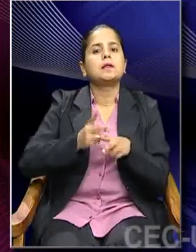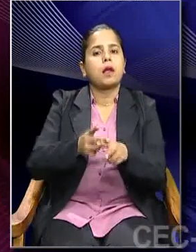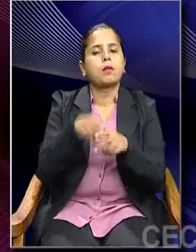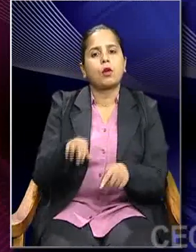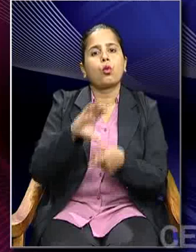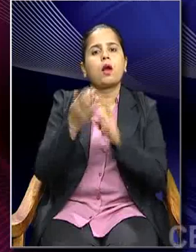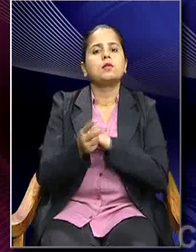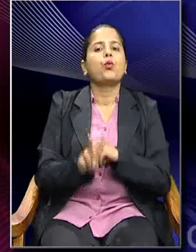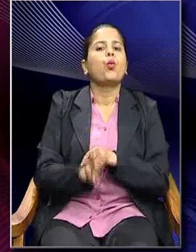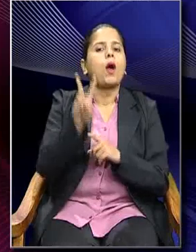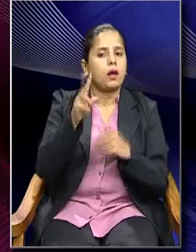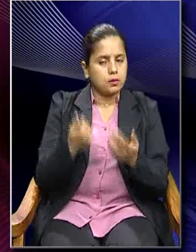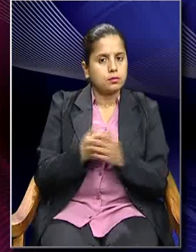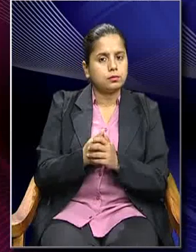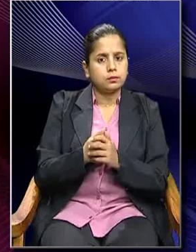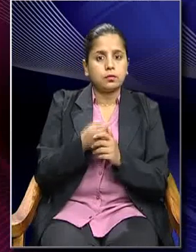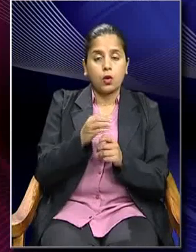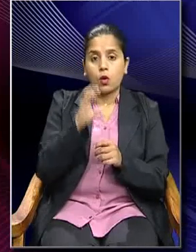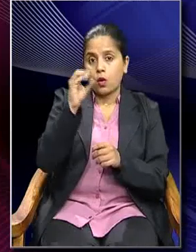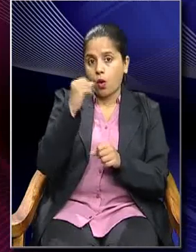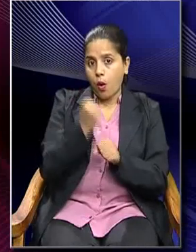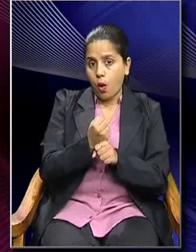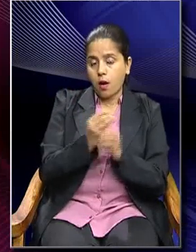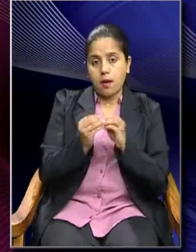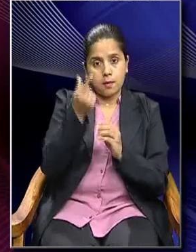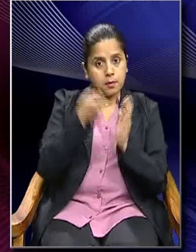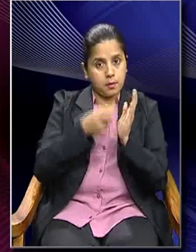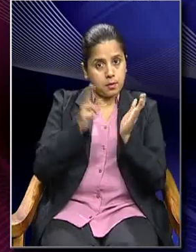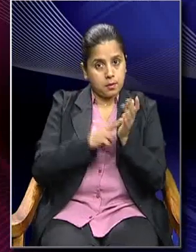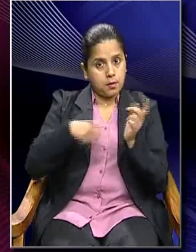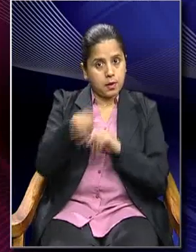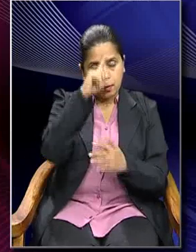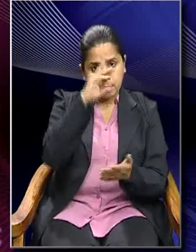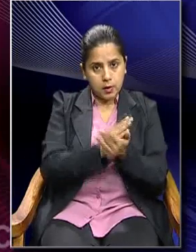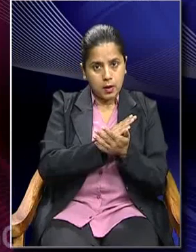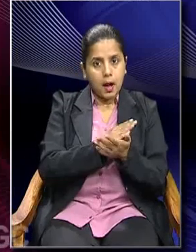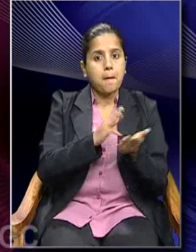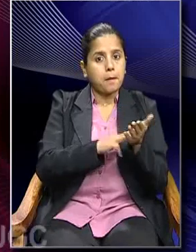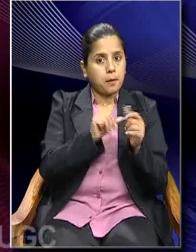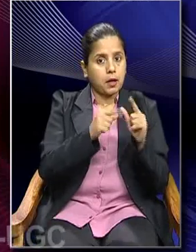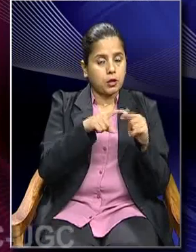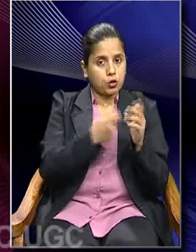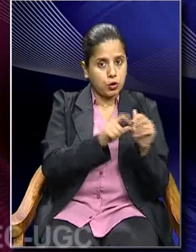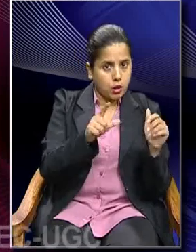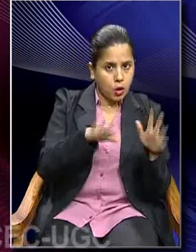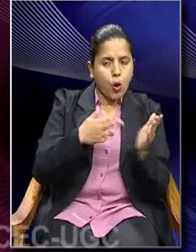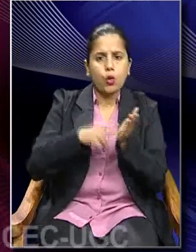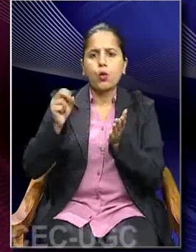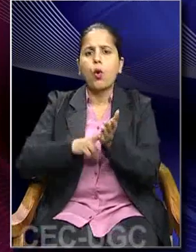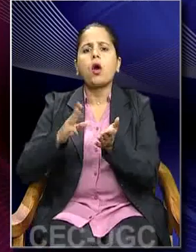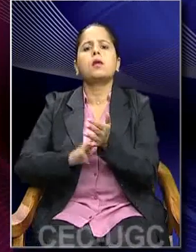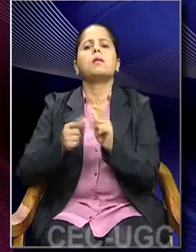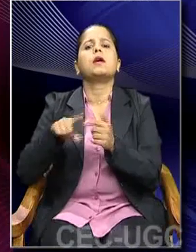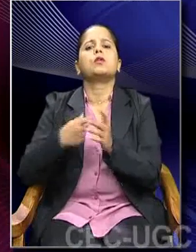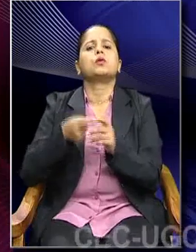cultural value. So Ogburn believed that material and non-material culture change in different way. There's a